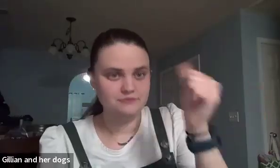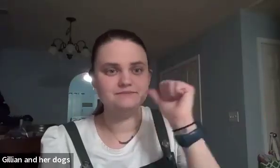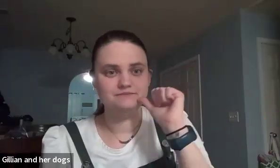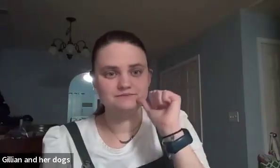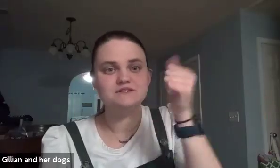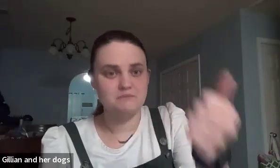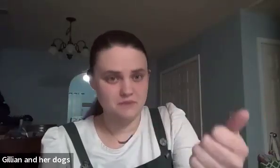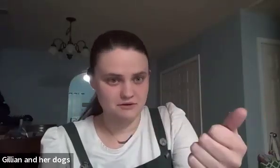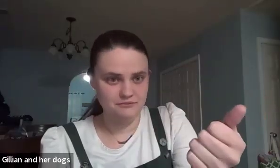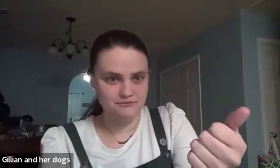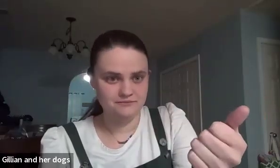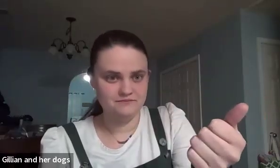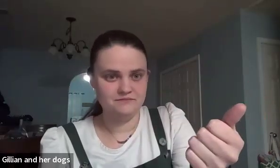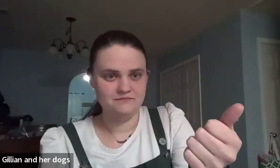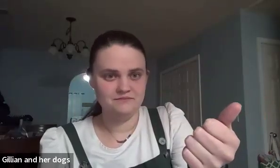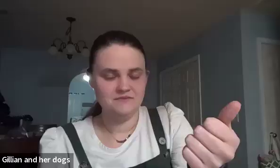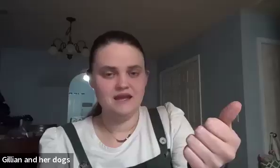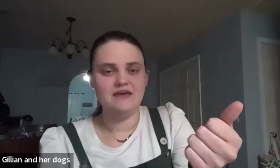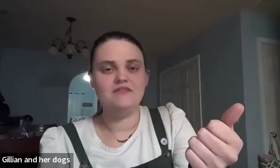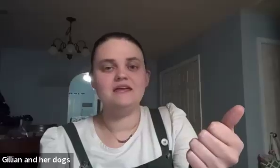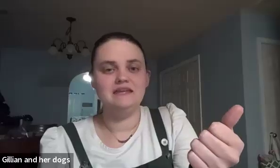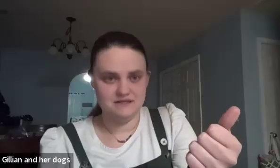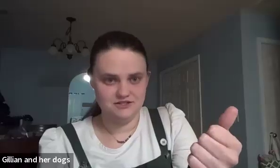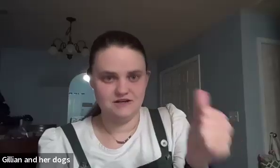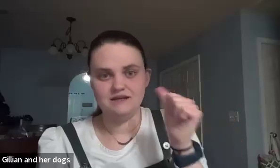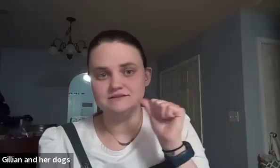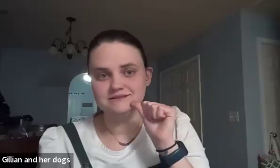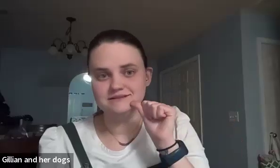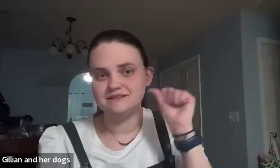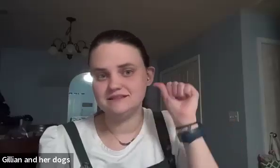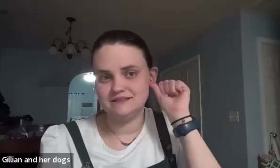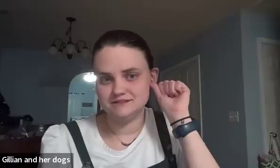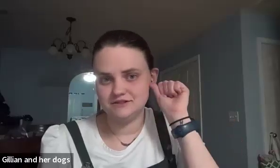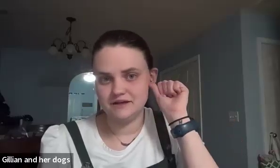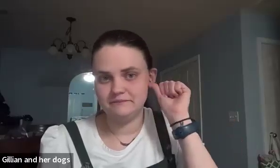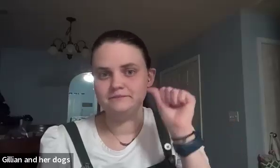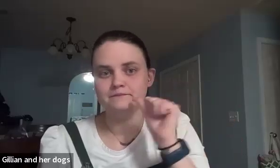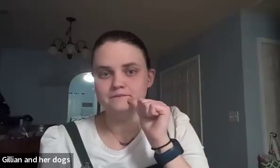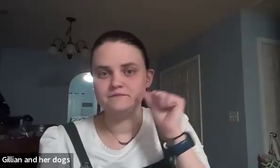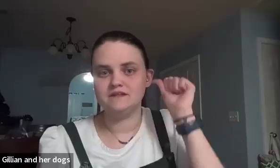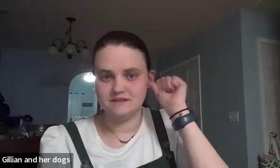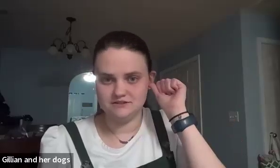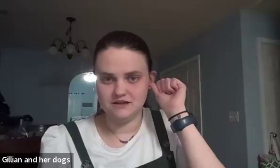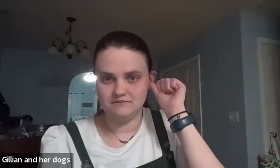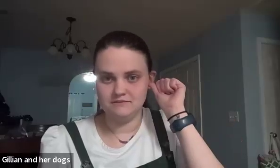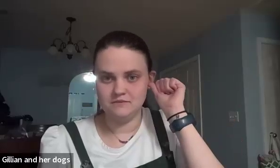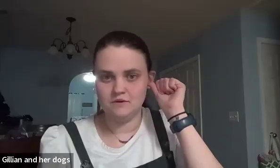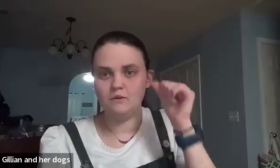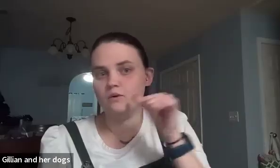tomorrow, tomorrow. And then yesterday, yesterday, yesterday,